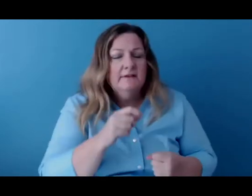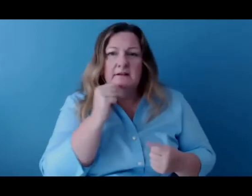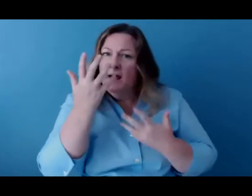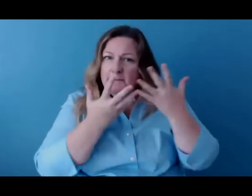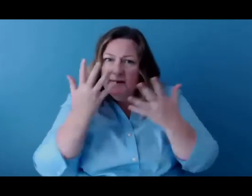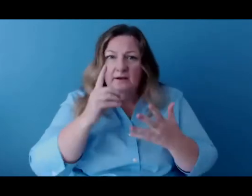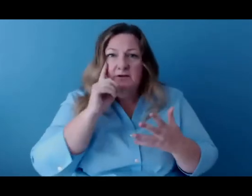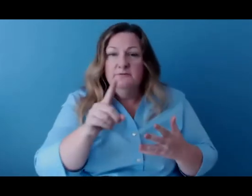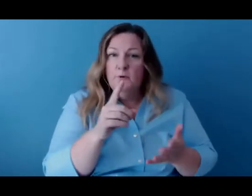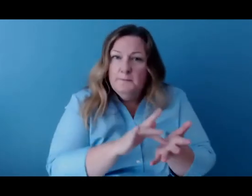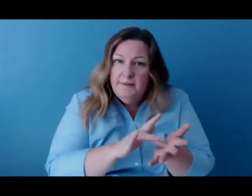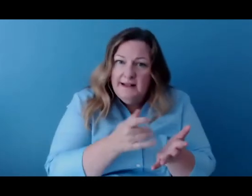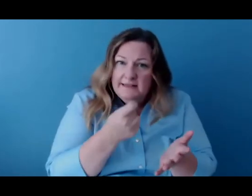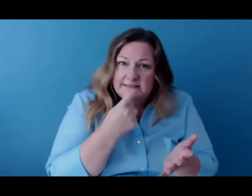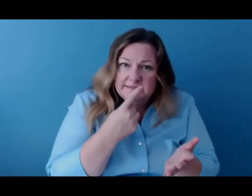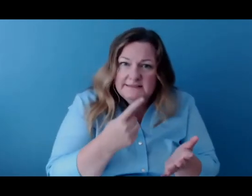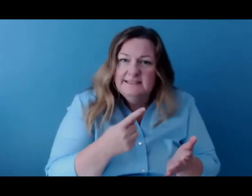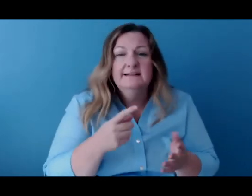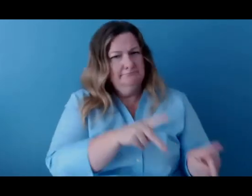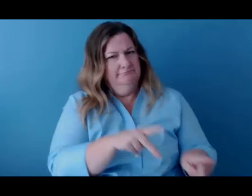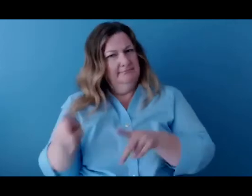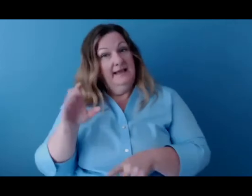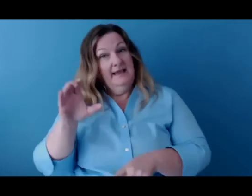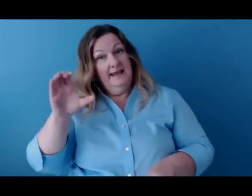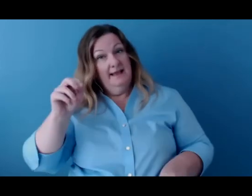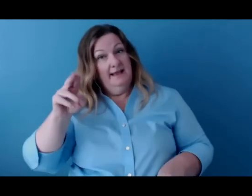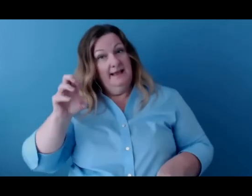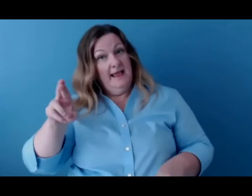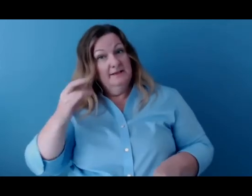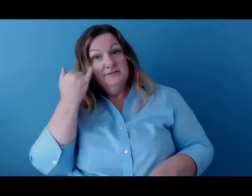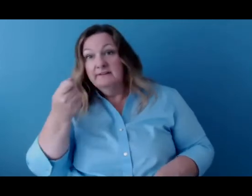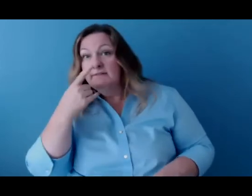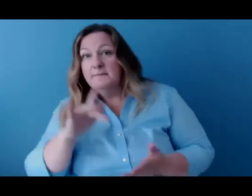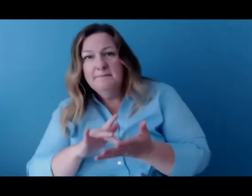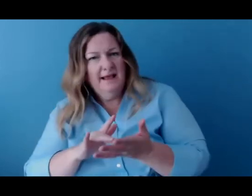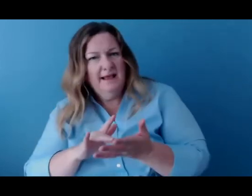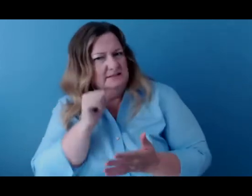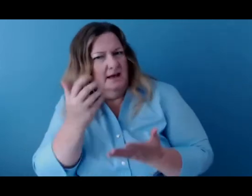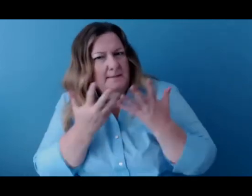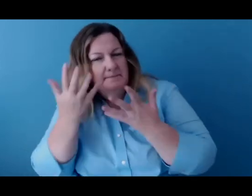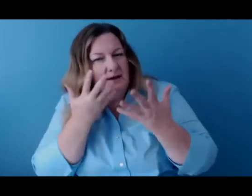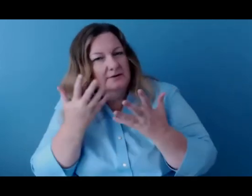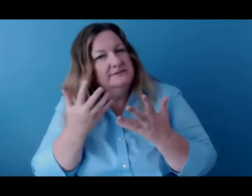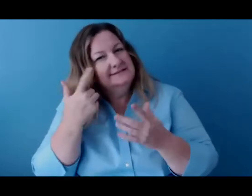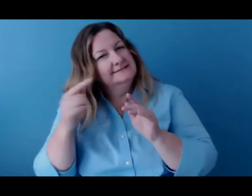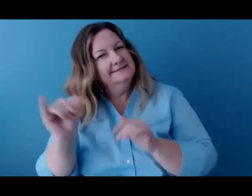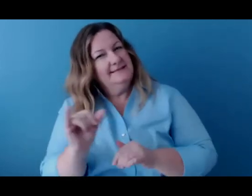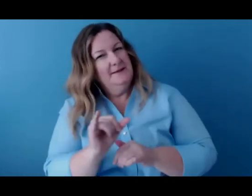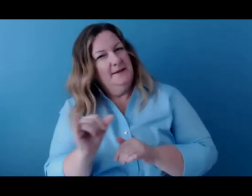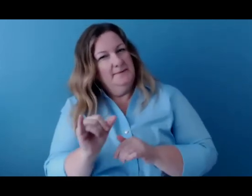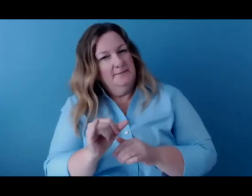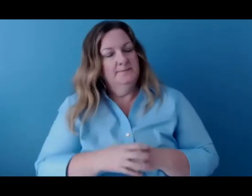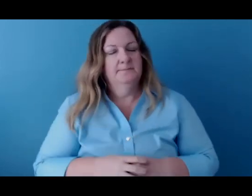cancer? We have to get to that point to be able to bring that out and make sure people are comfortable talking about it. With respect to law enforcement,